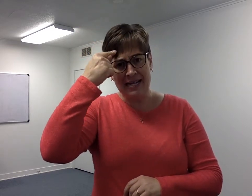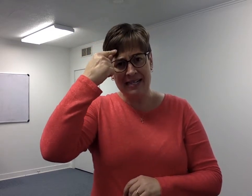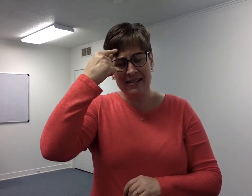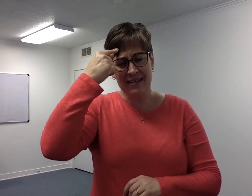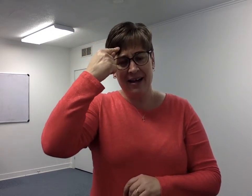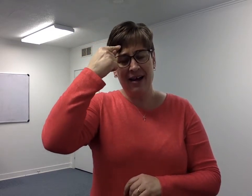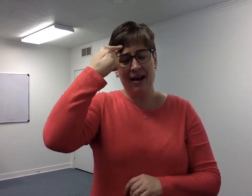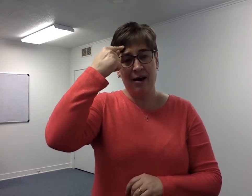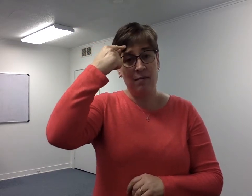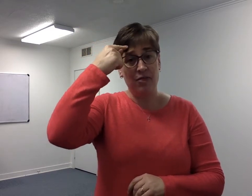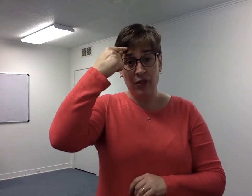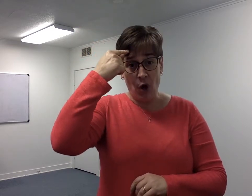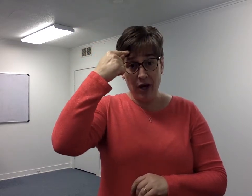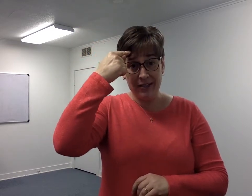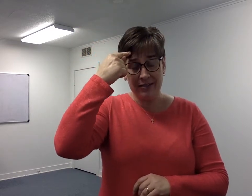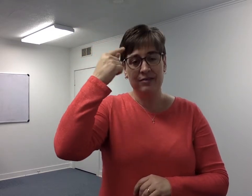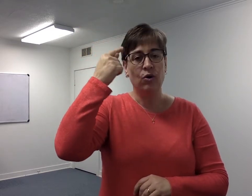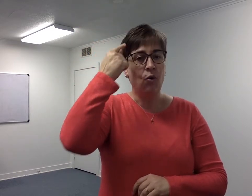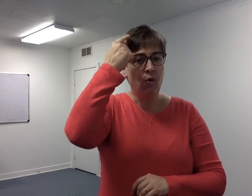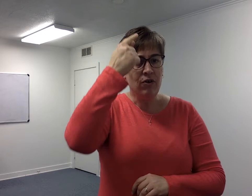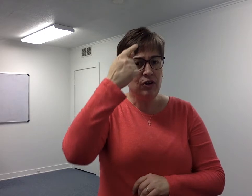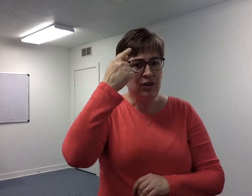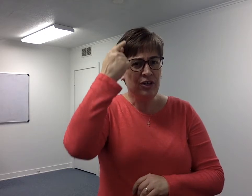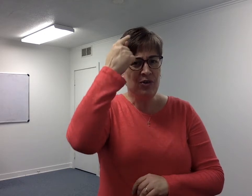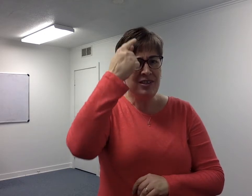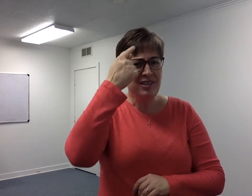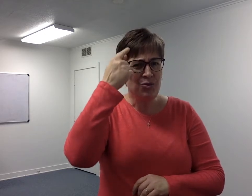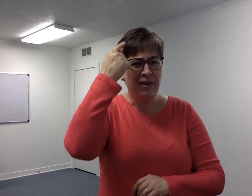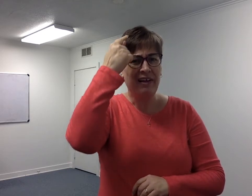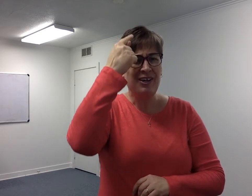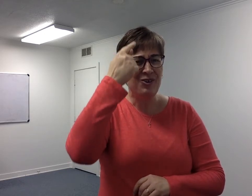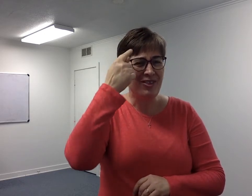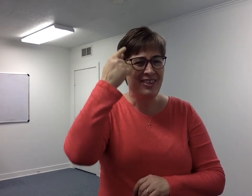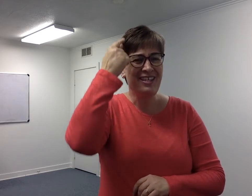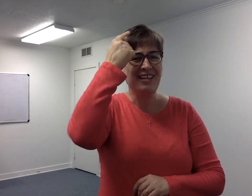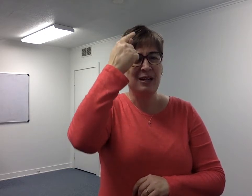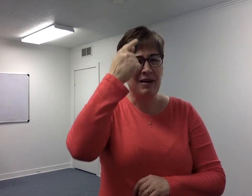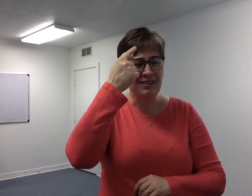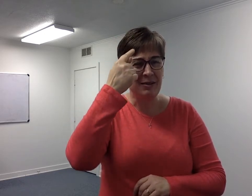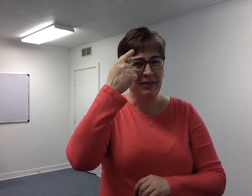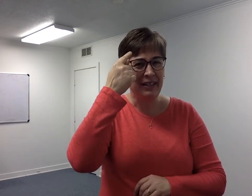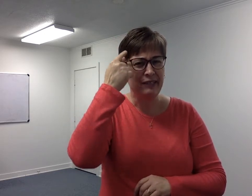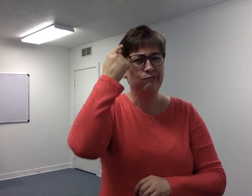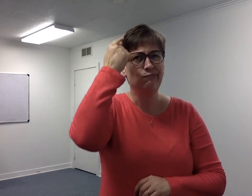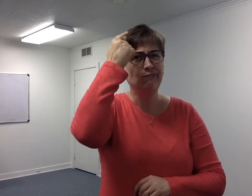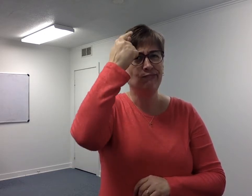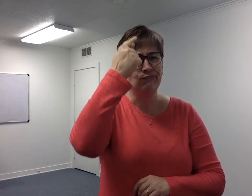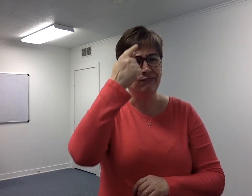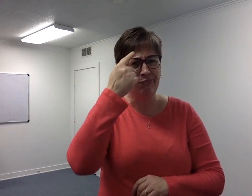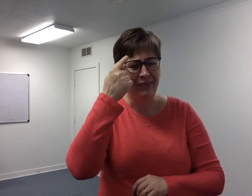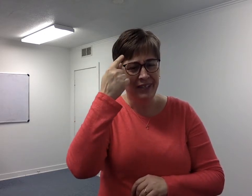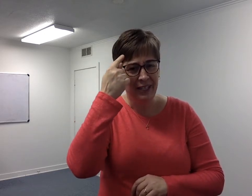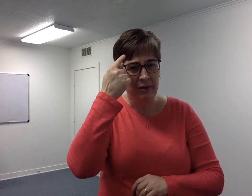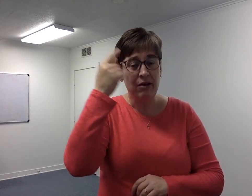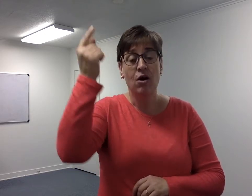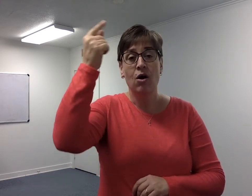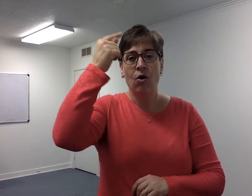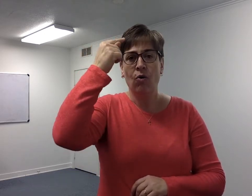mind, thought, or you can do it this way, like you're thinking about something, like, thinking about,